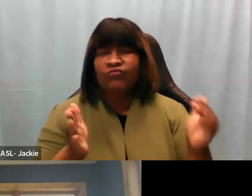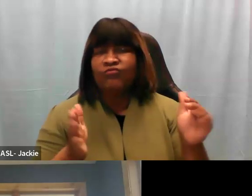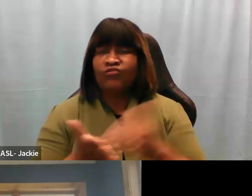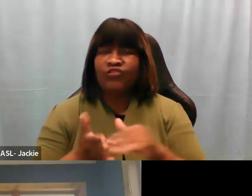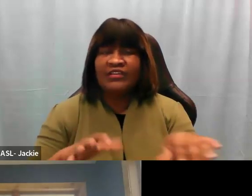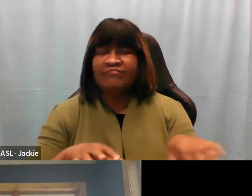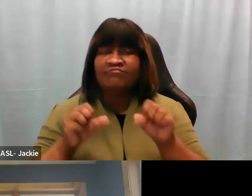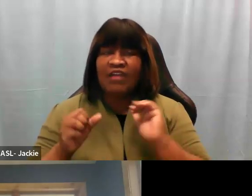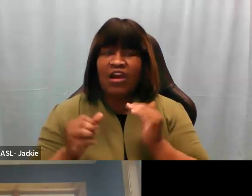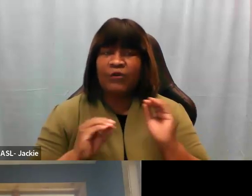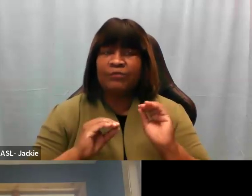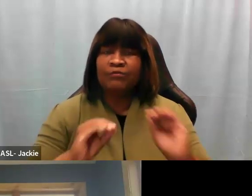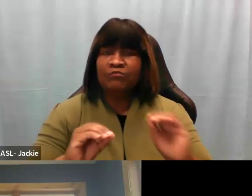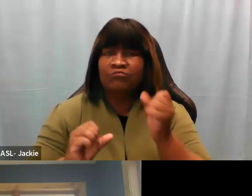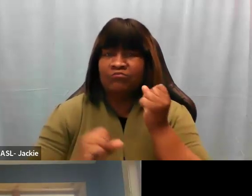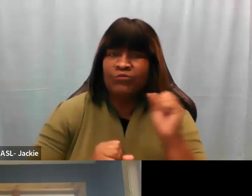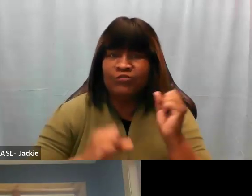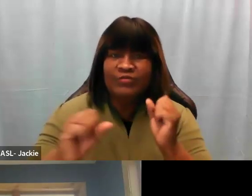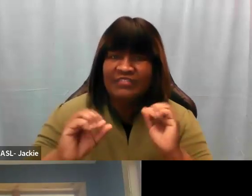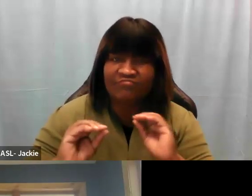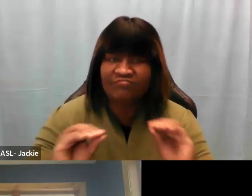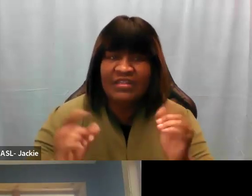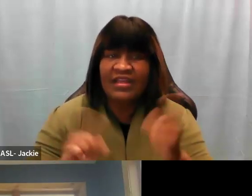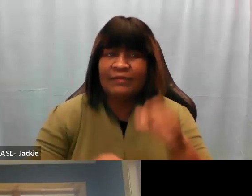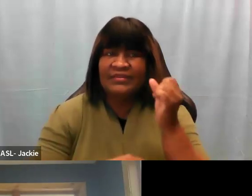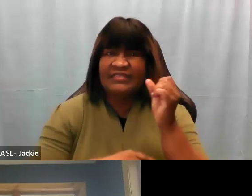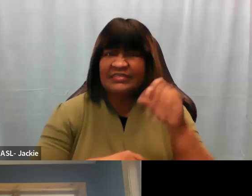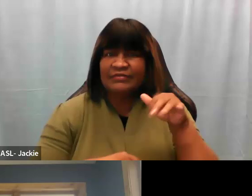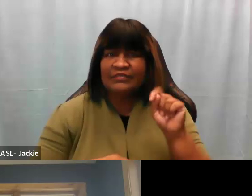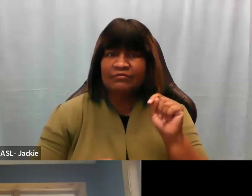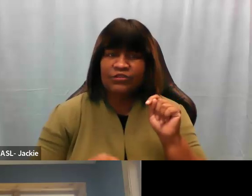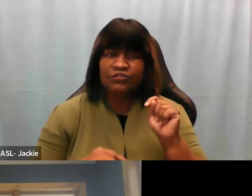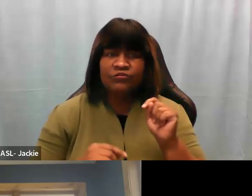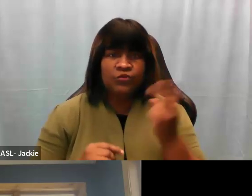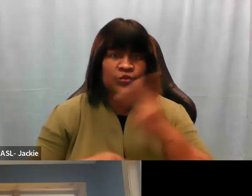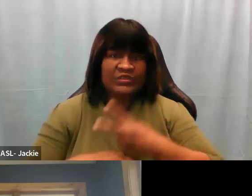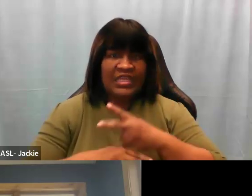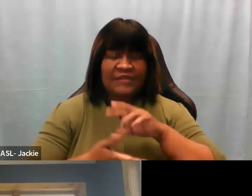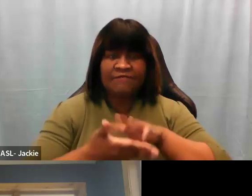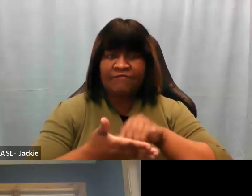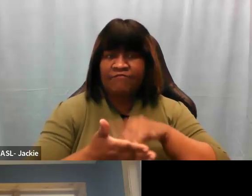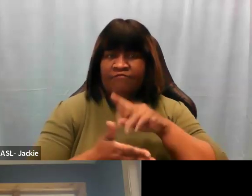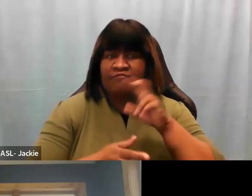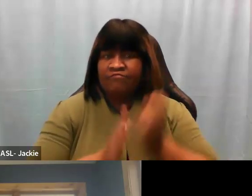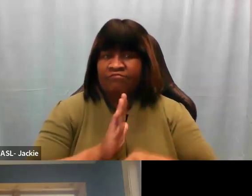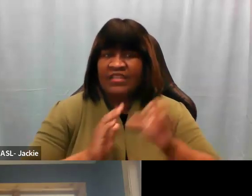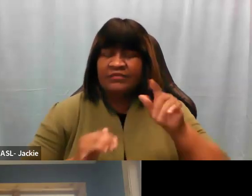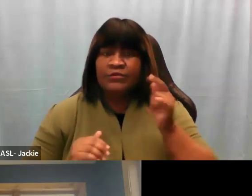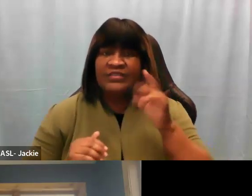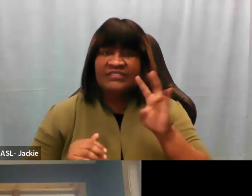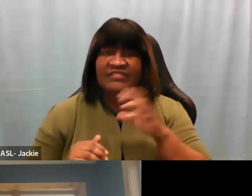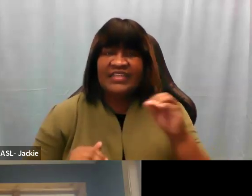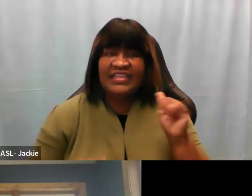Movement in September. This will be a 2-day summit learning intensive on September 17th